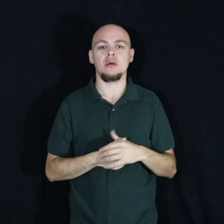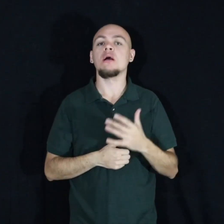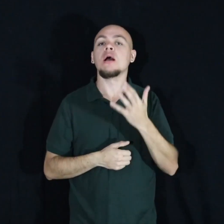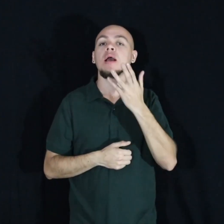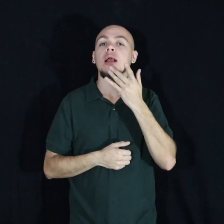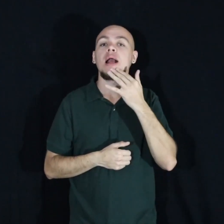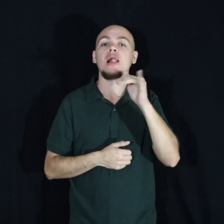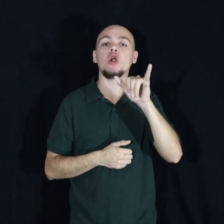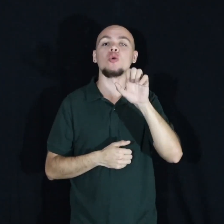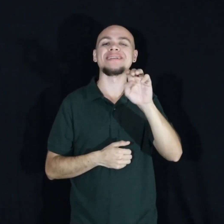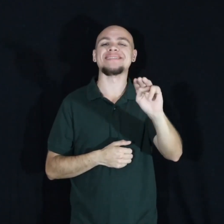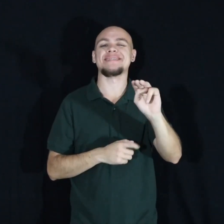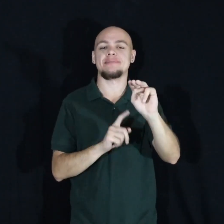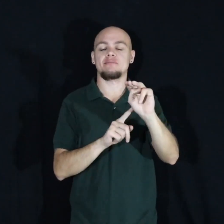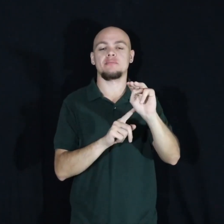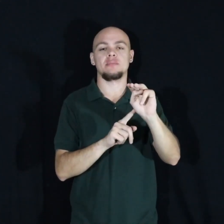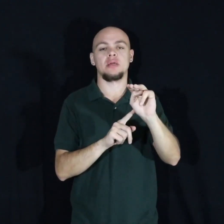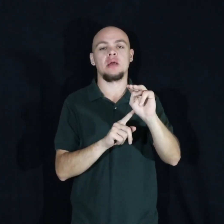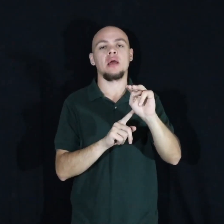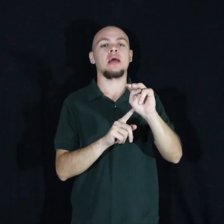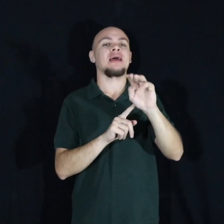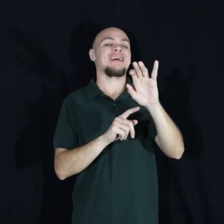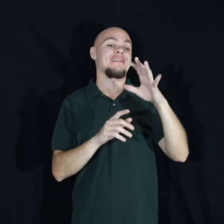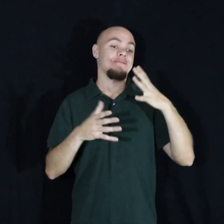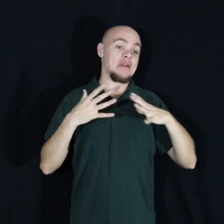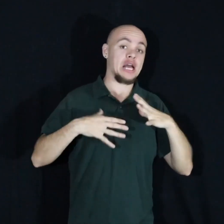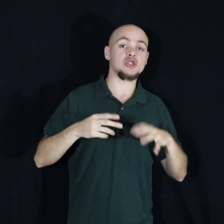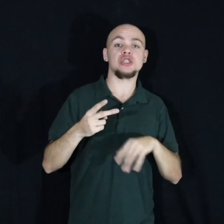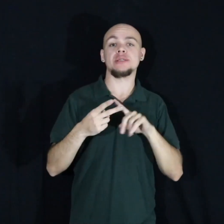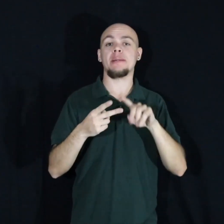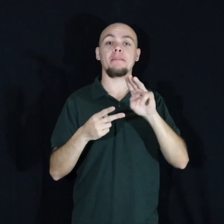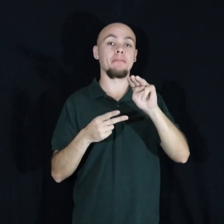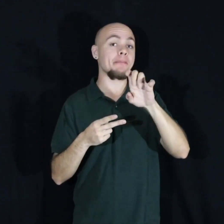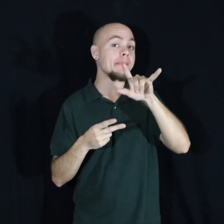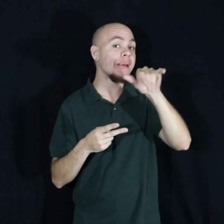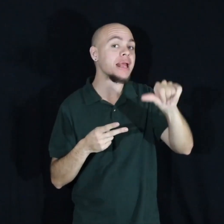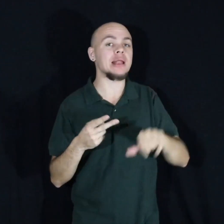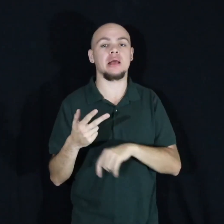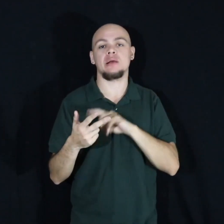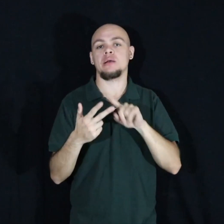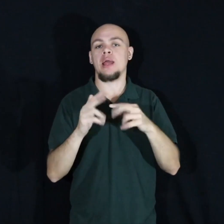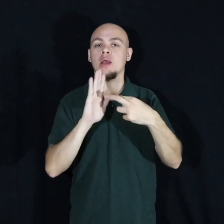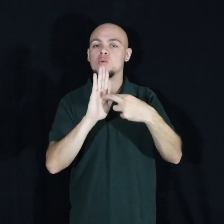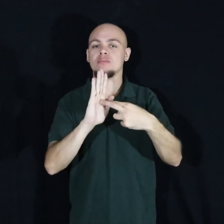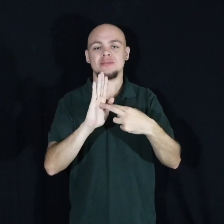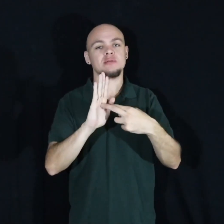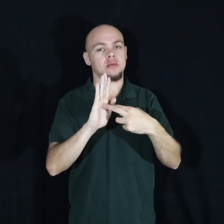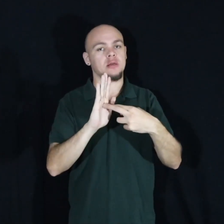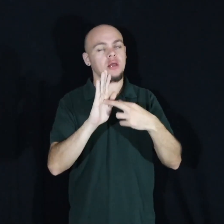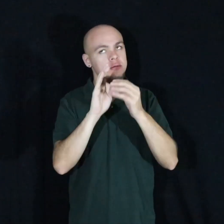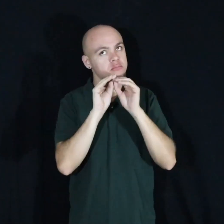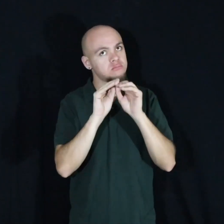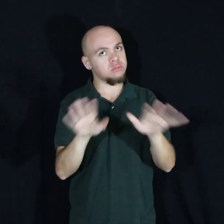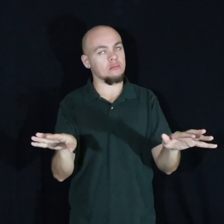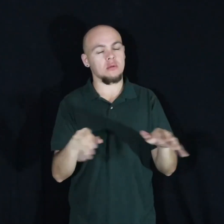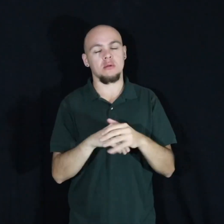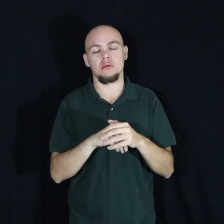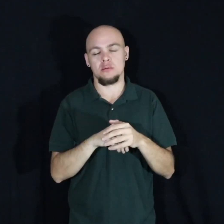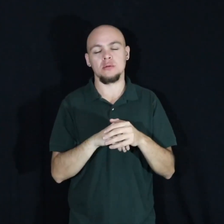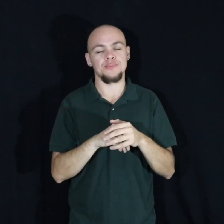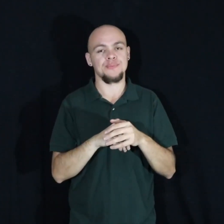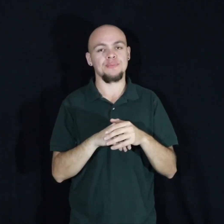Colorism is prevalent in fashion, media, and representation, but it also